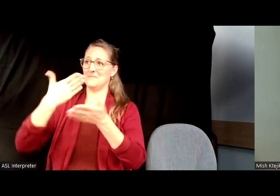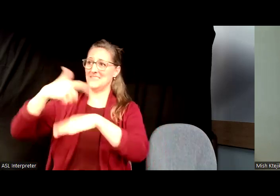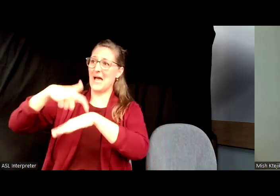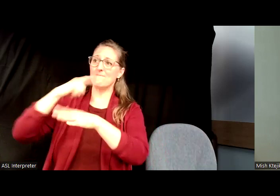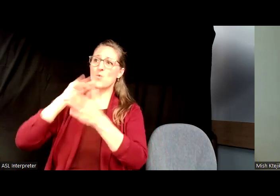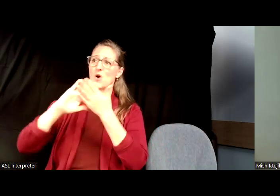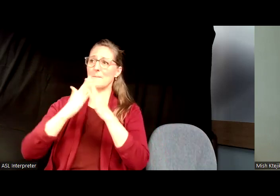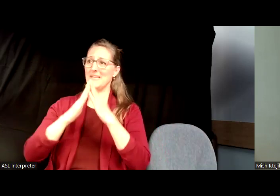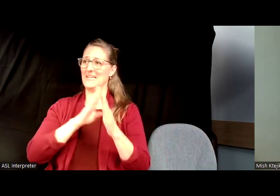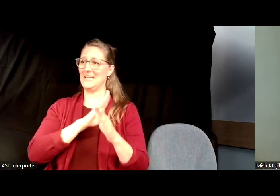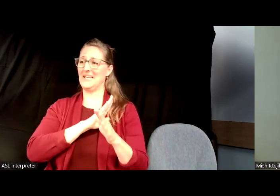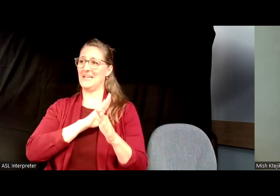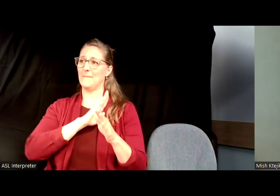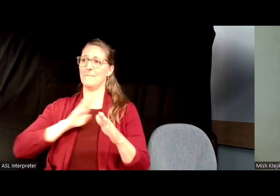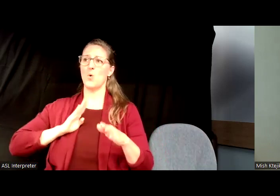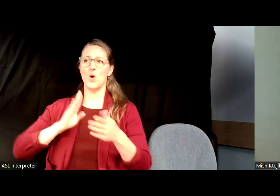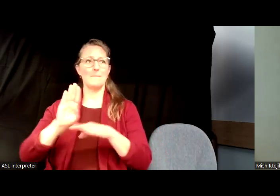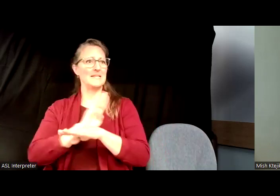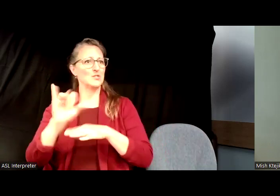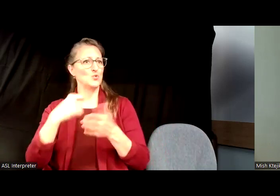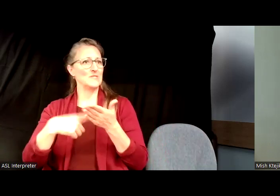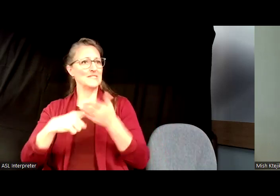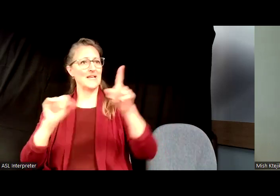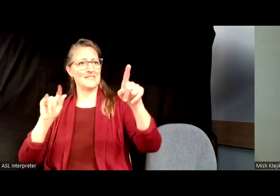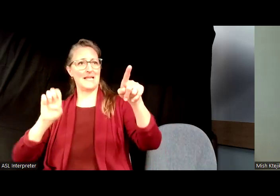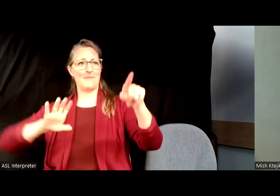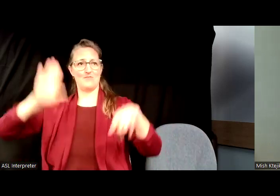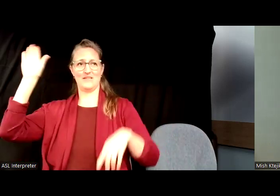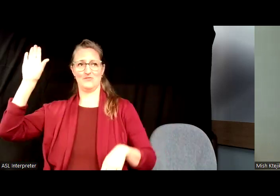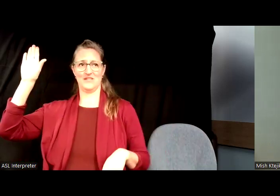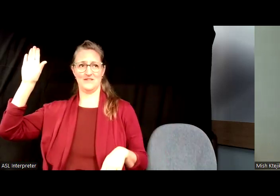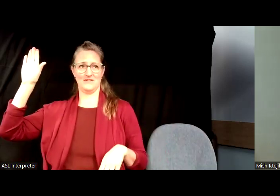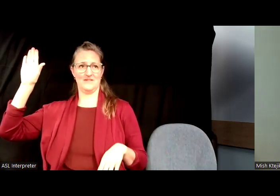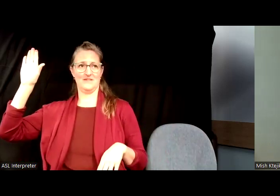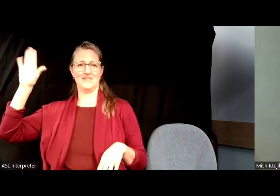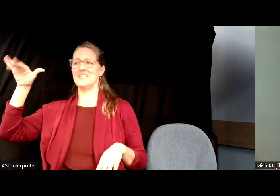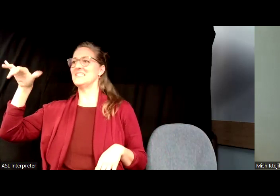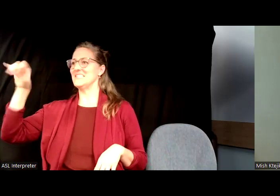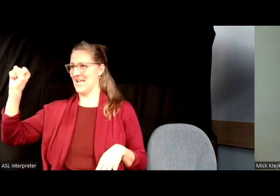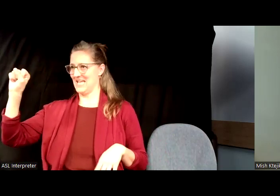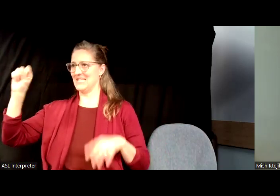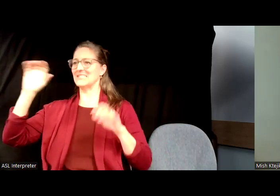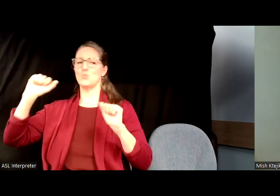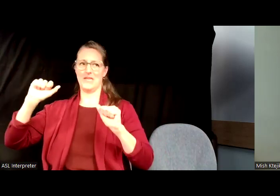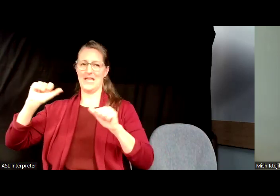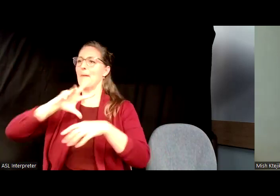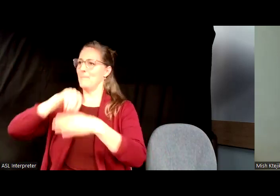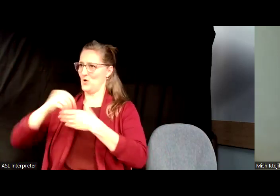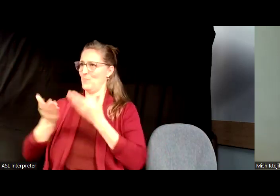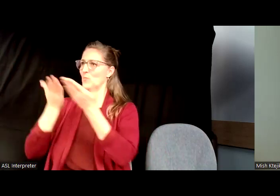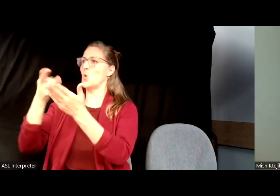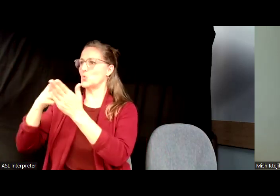to the community and have some board business to discuss. Sammy? Yes, we can put it in the proposed rule, and